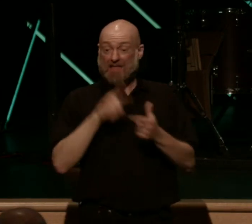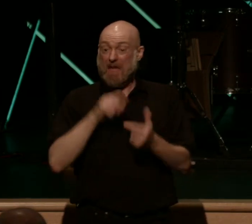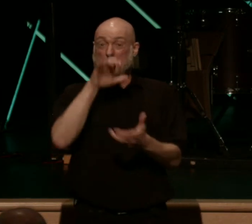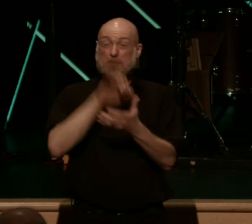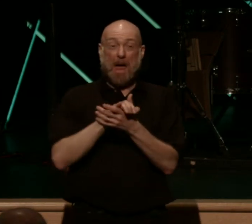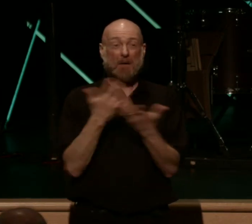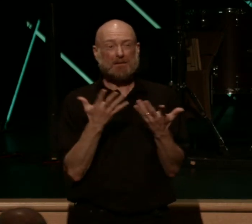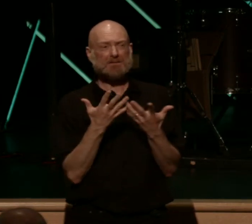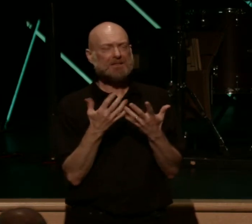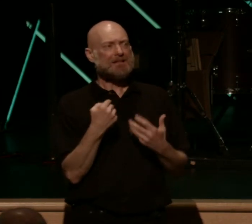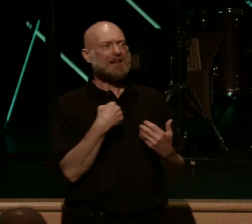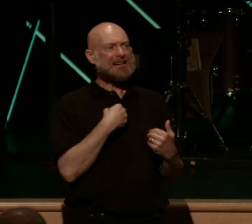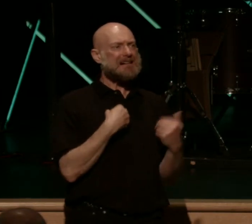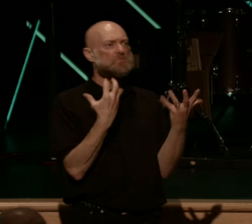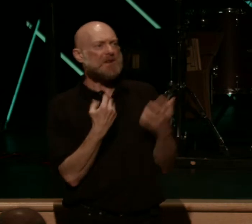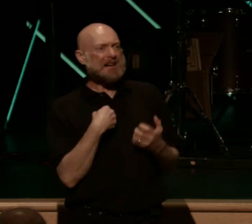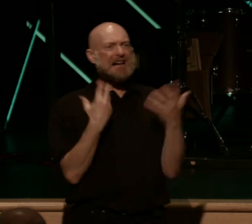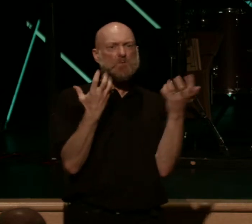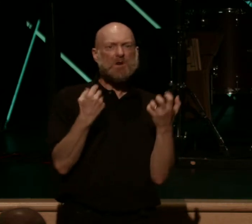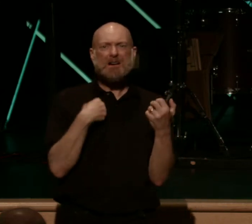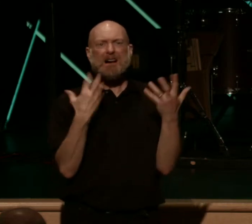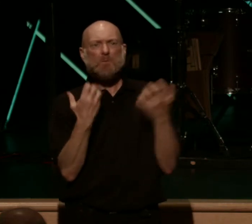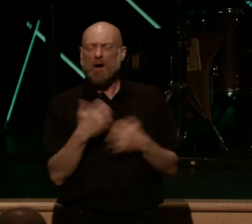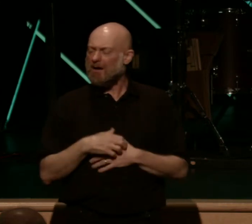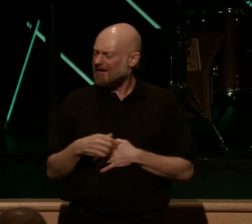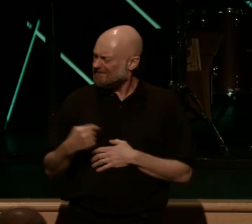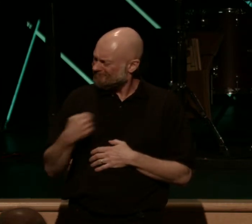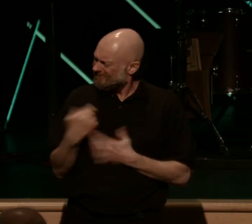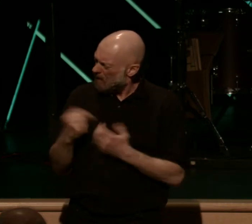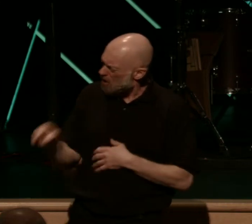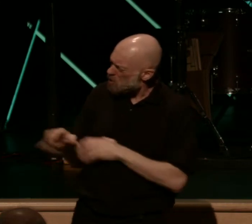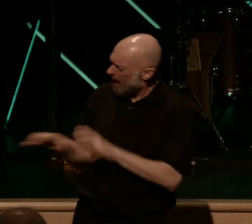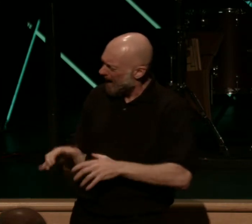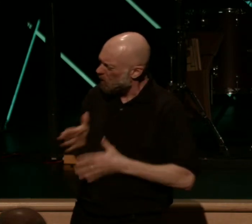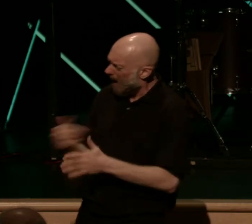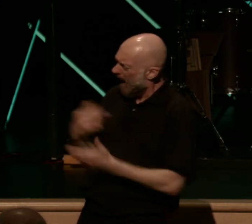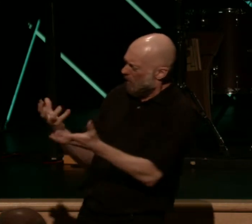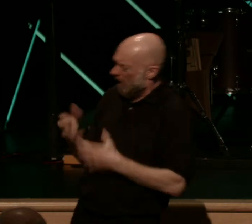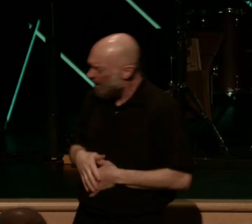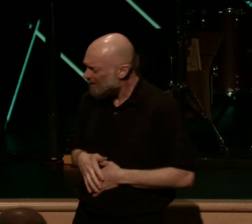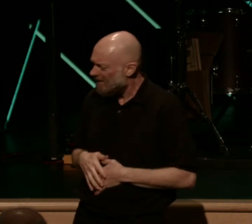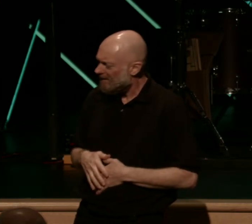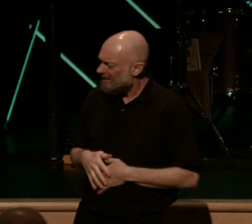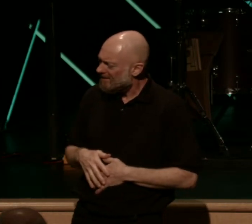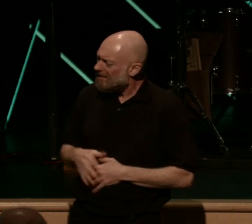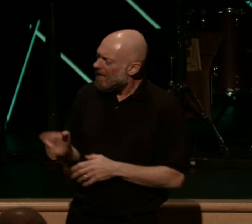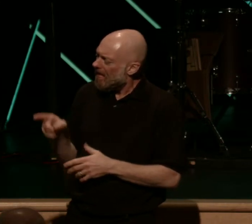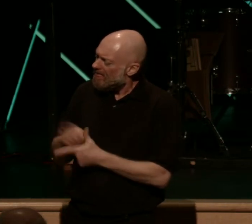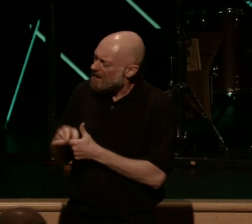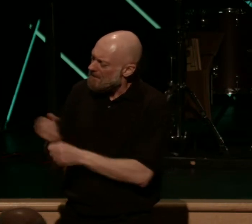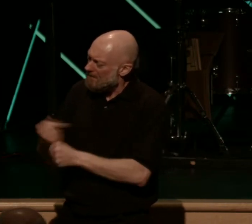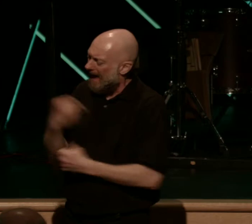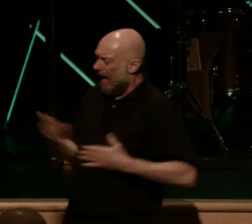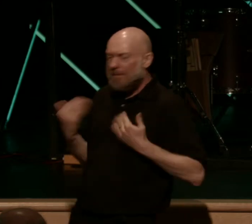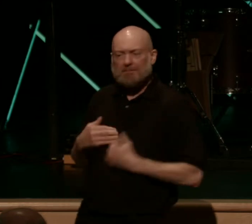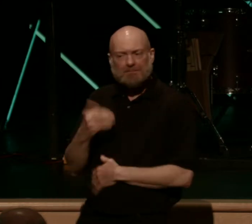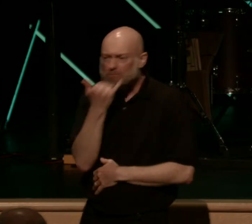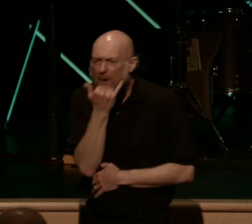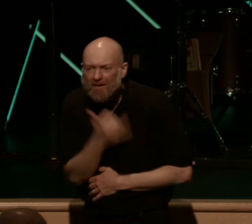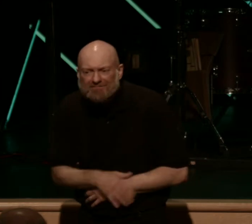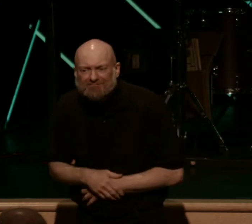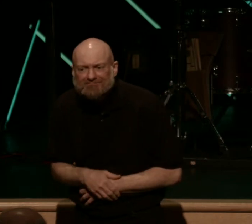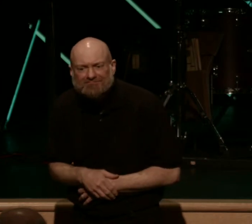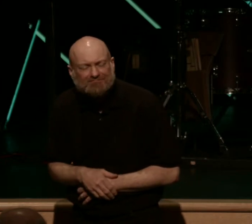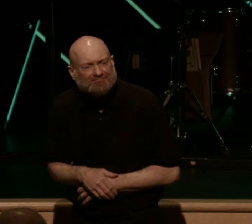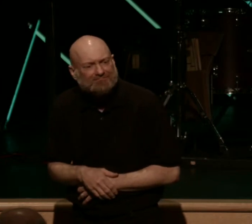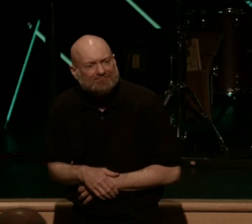this endless quest where we're just trying to get our spouses to act the way we want them to because we think that's going to make us happy.